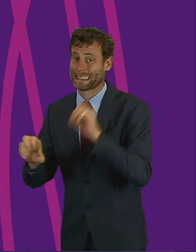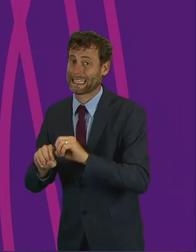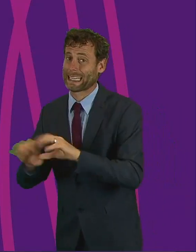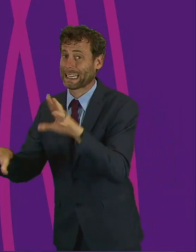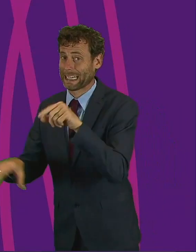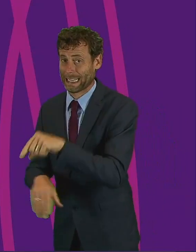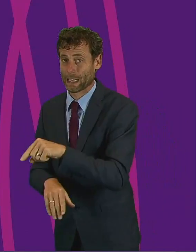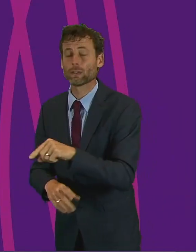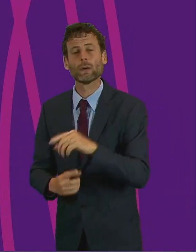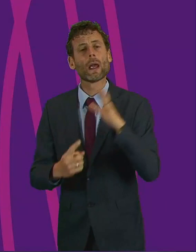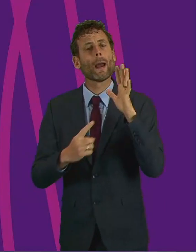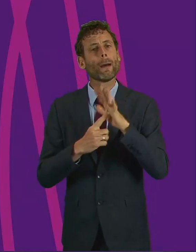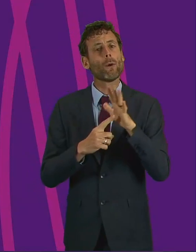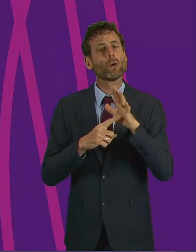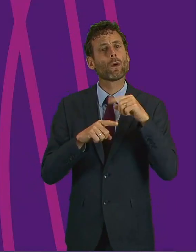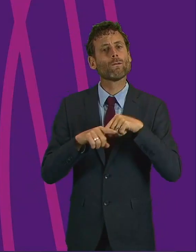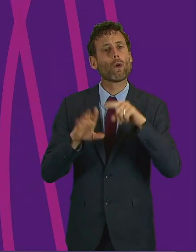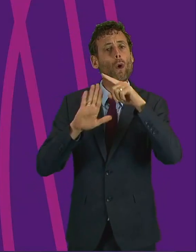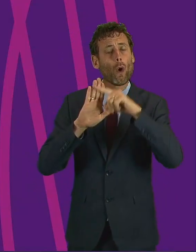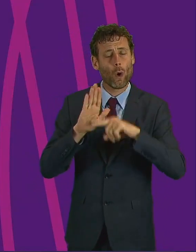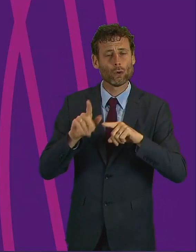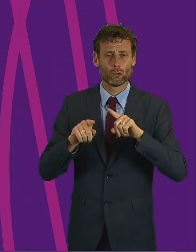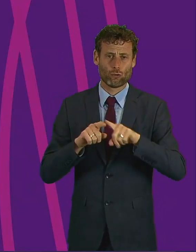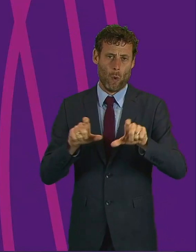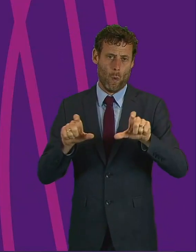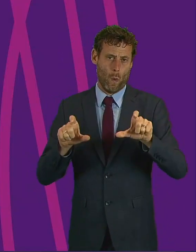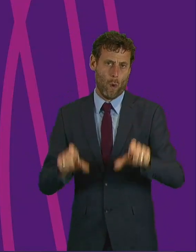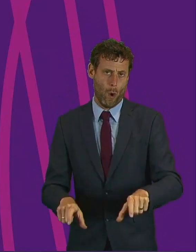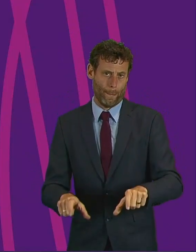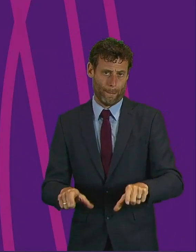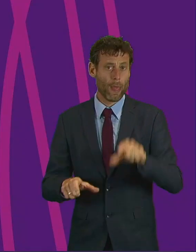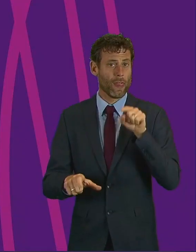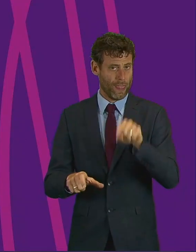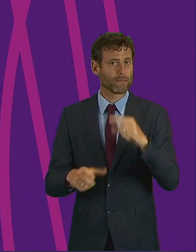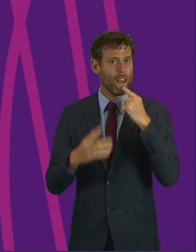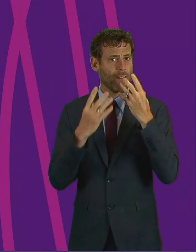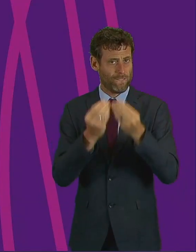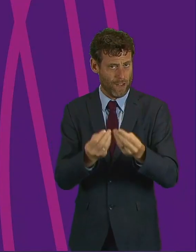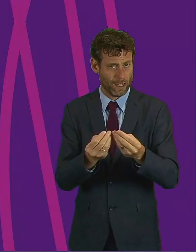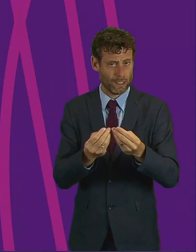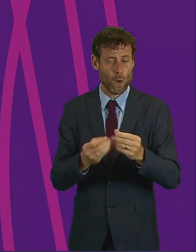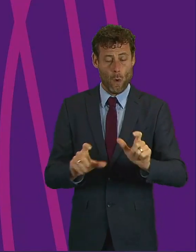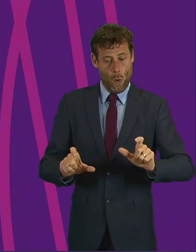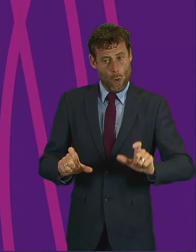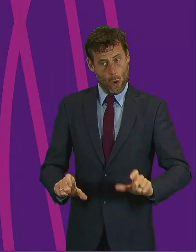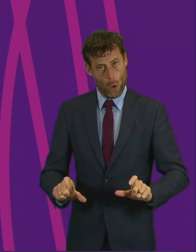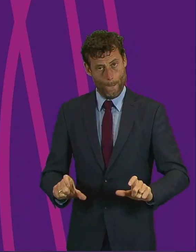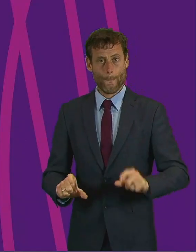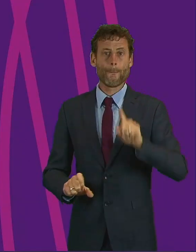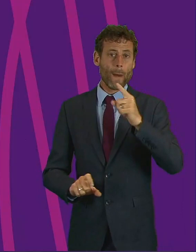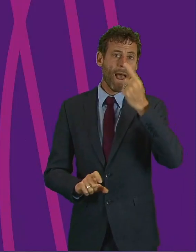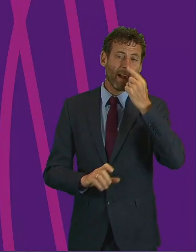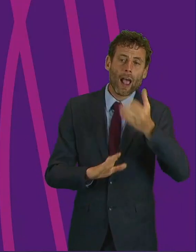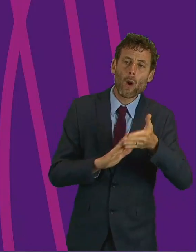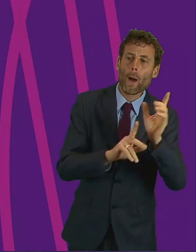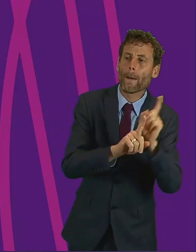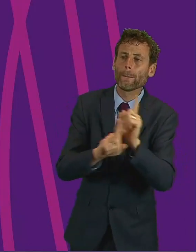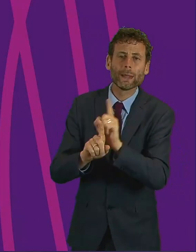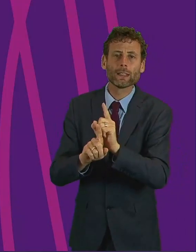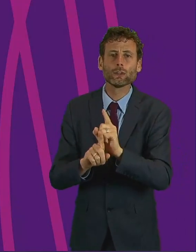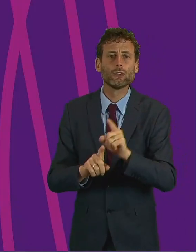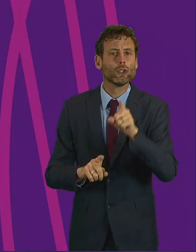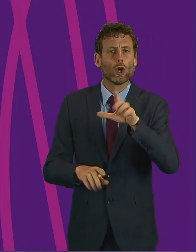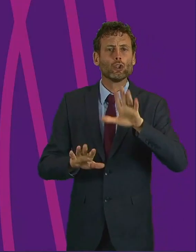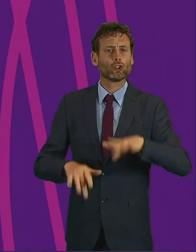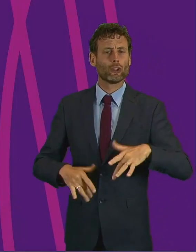staying at home most of the time and still be meeting fewer people than normal. Life should not feel entirely normal at present. When we do meet people from another